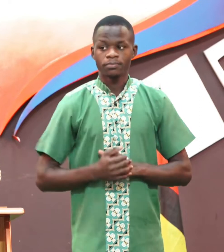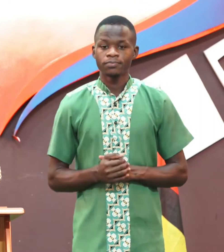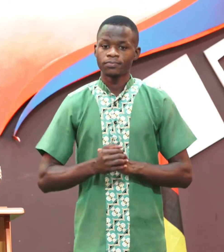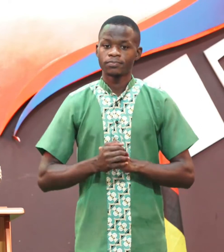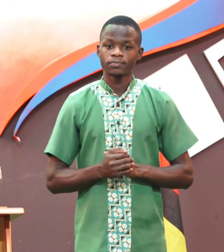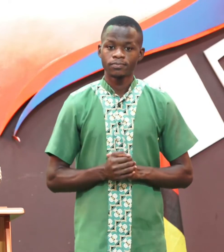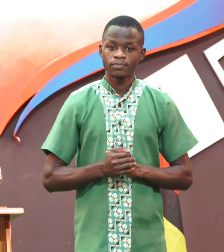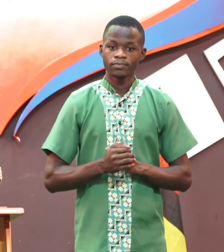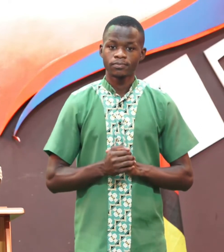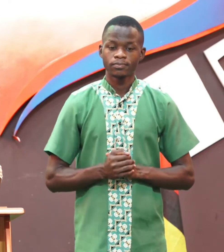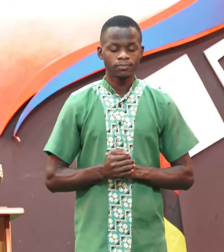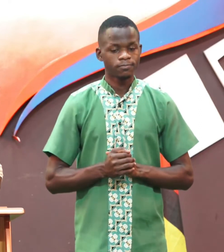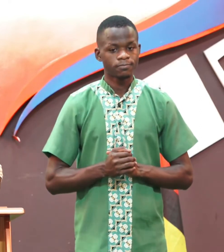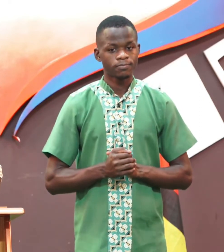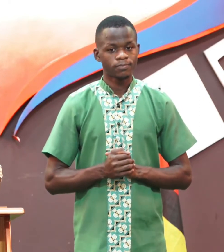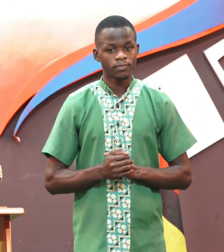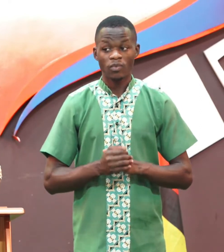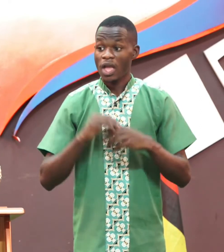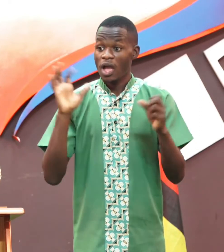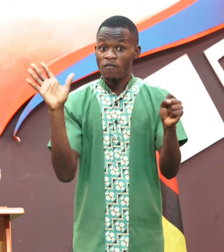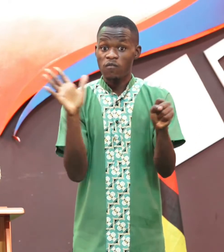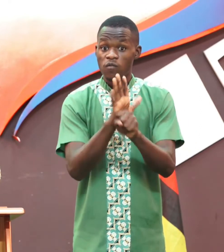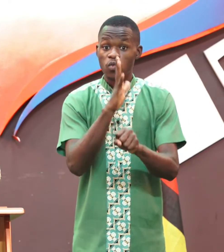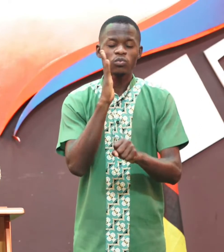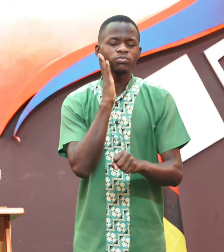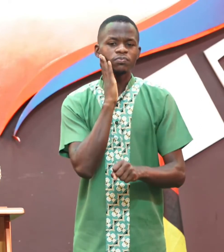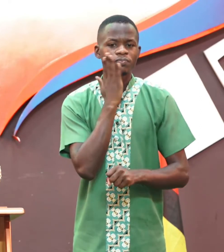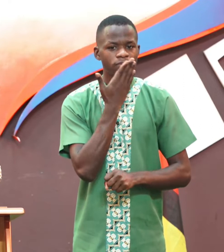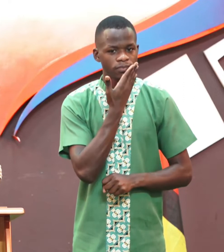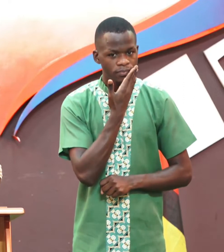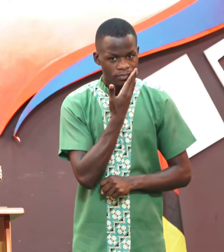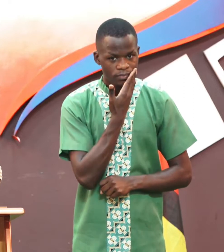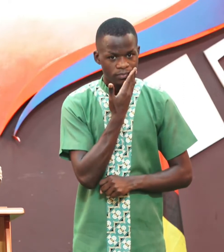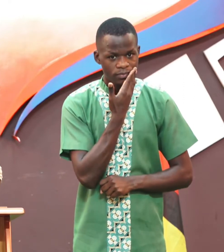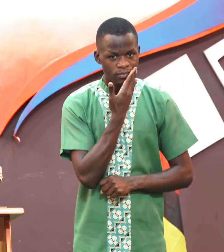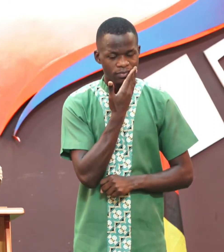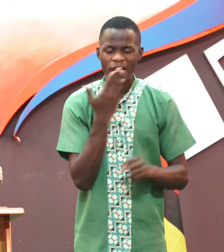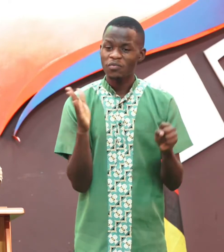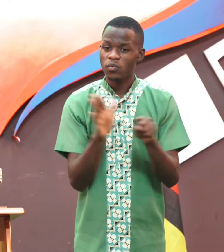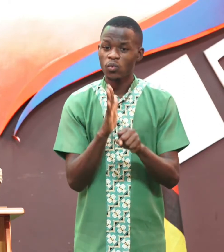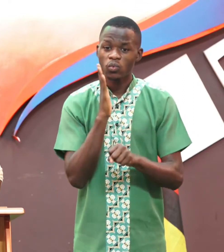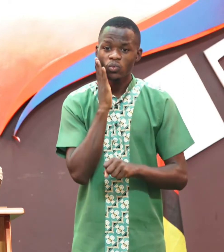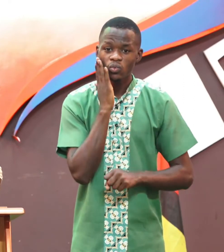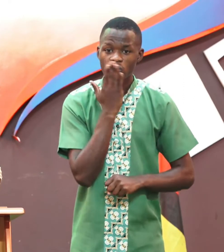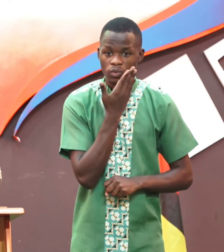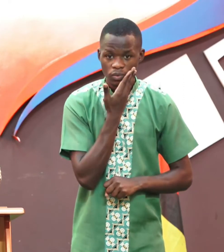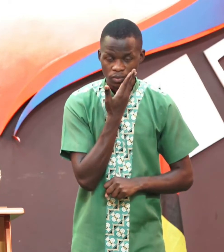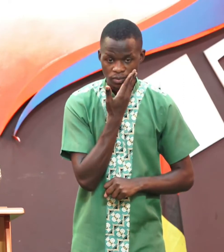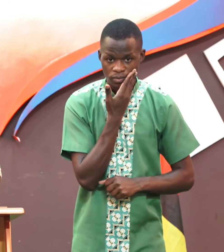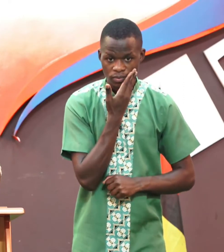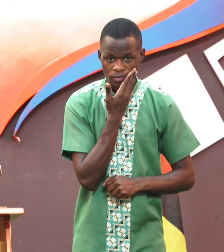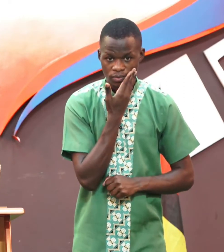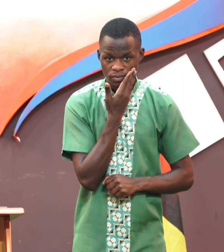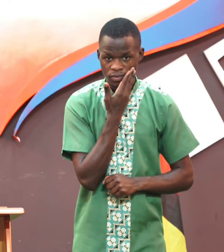Mawulize. Mawulize. Full of mercy. Gajjudde okusaasira. Gajjudde okusaasira. Full of